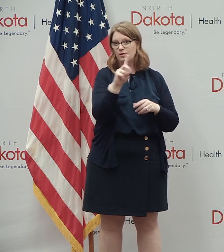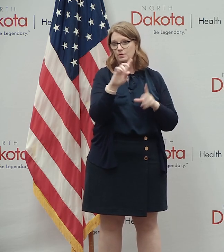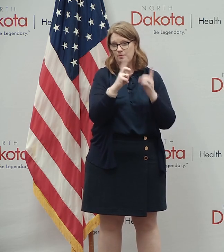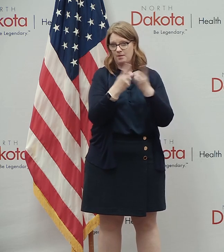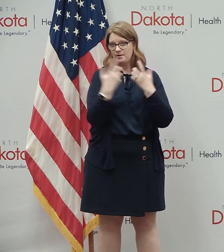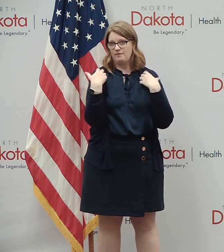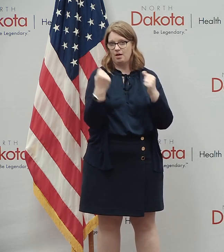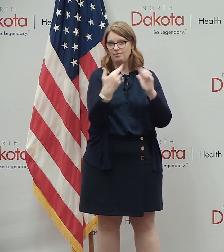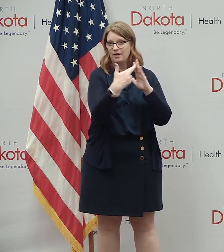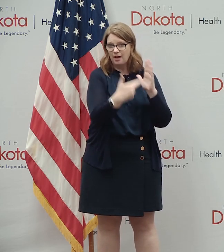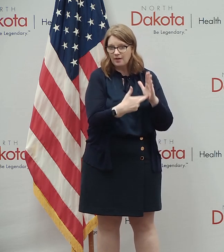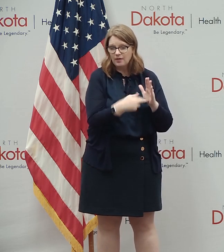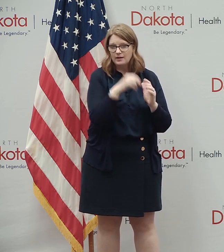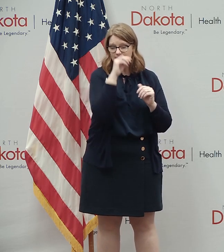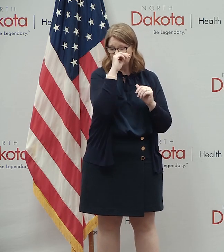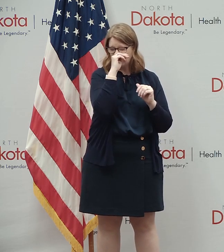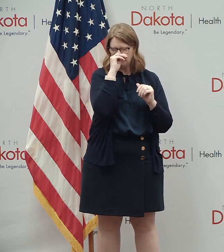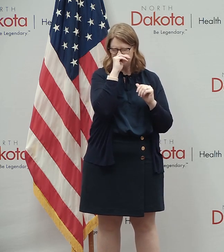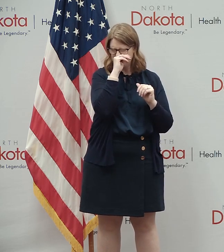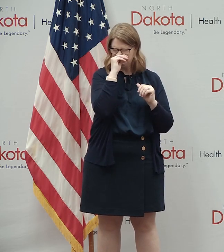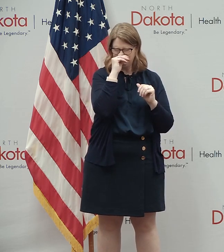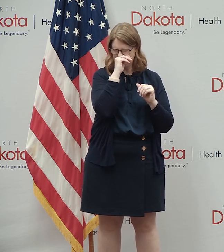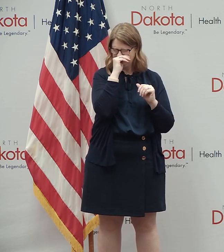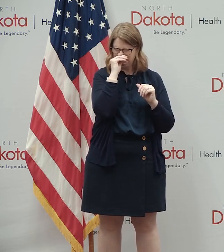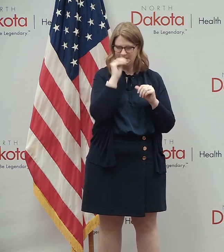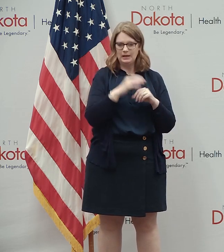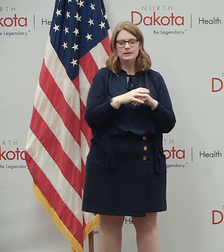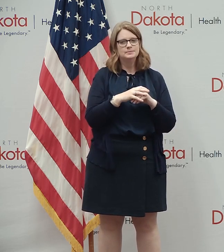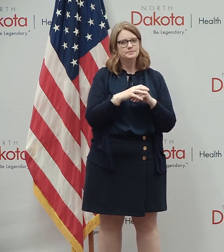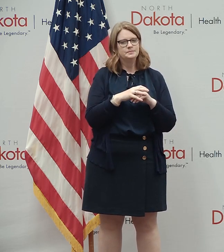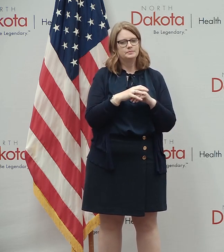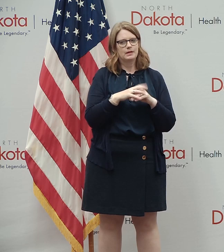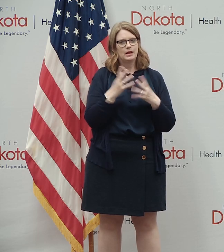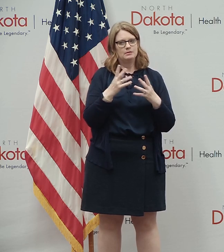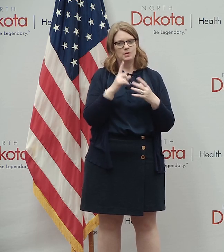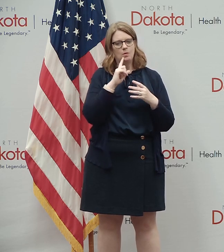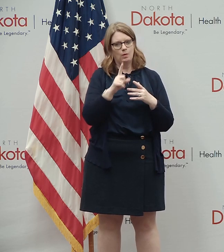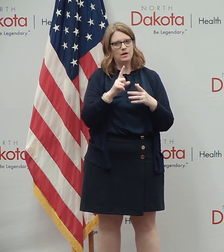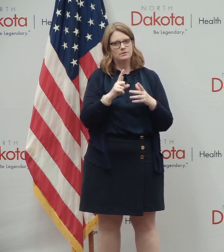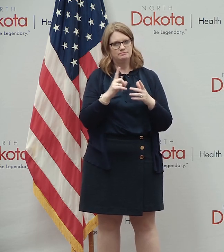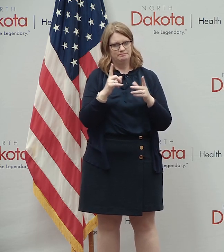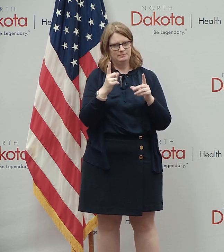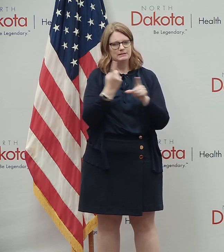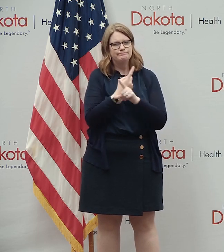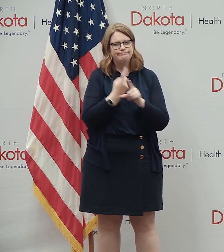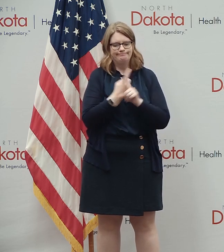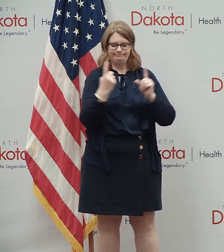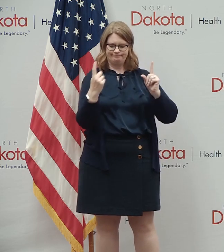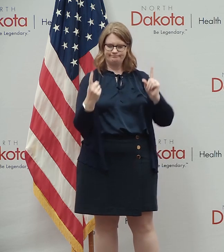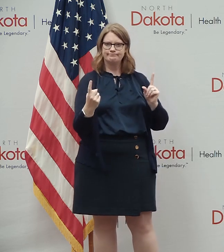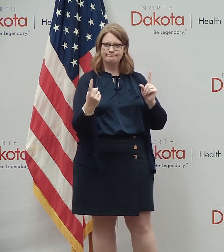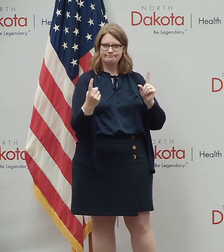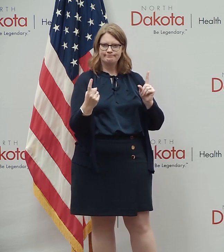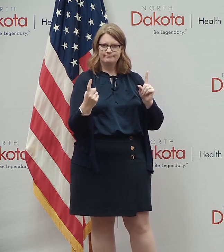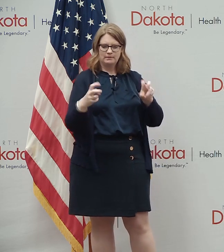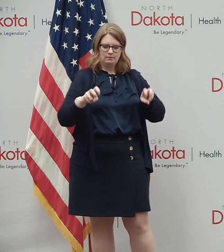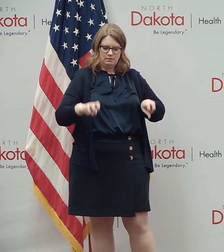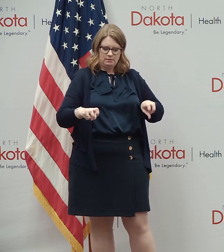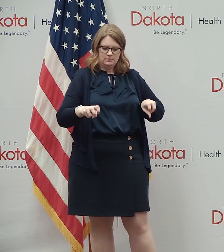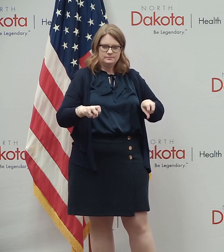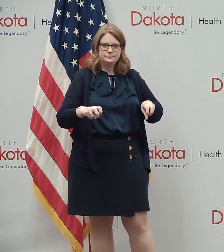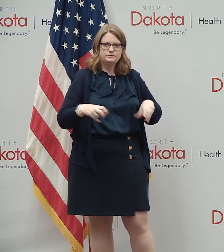and we are doing that in a manner that will make sure that we keep proper distancing. We've